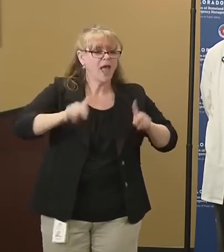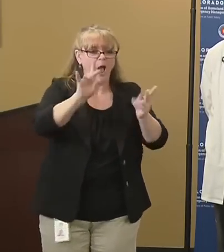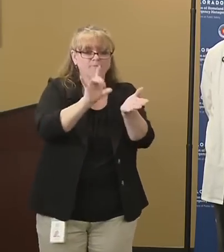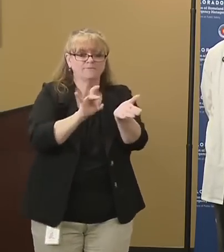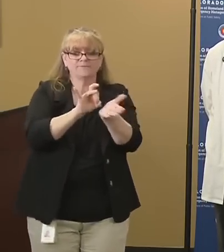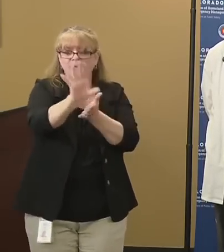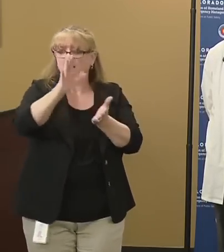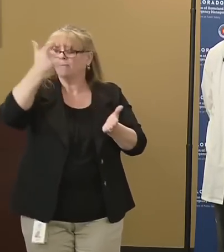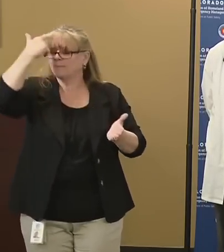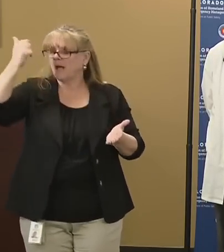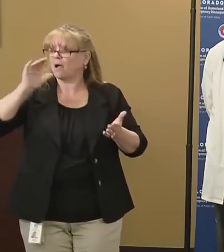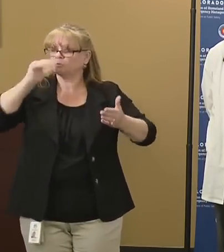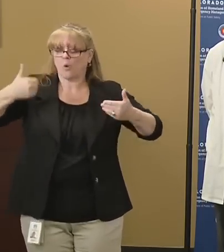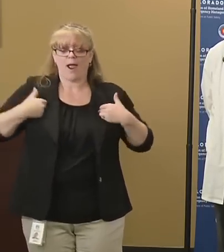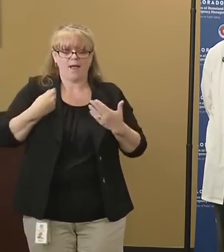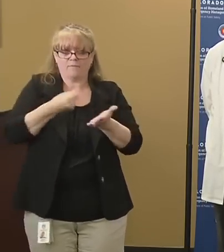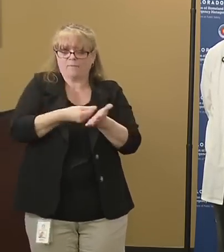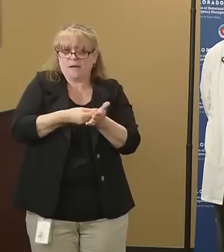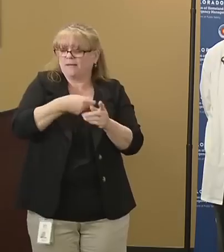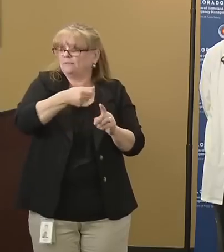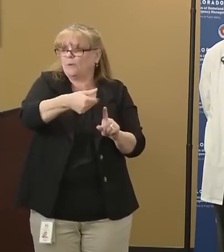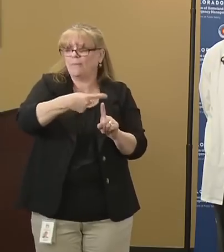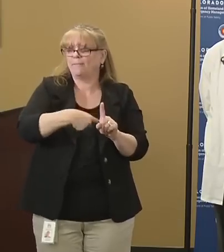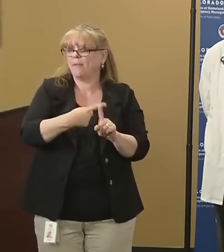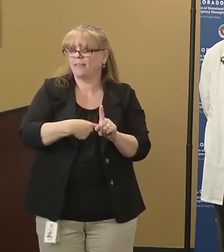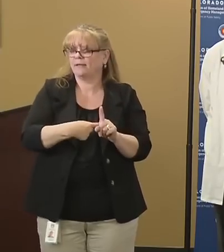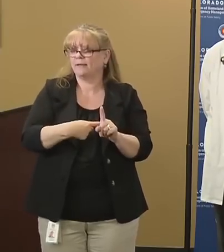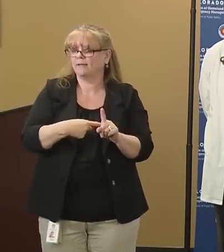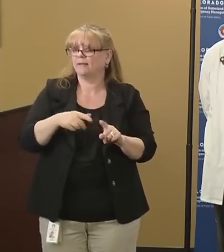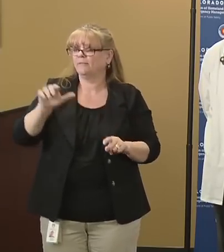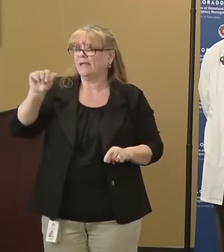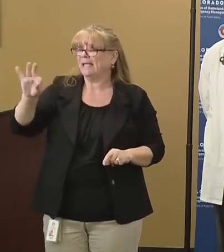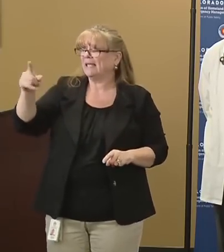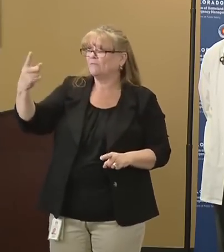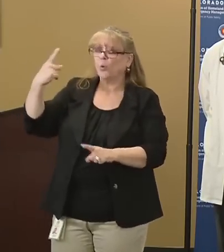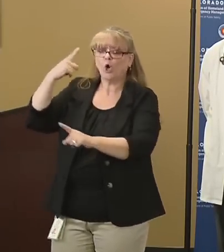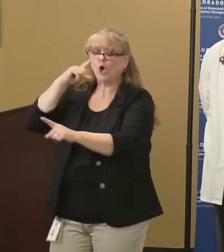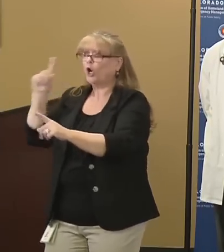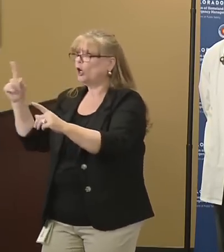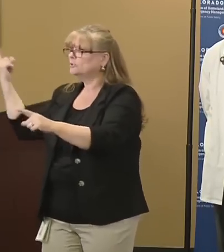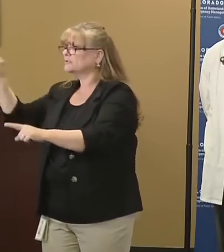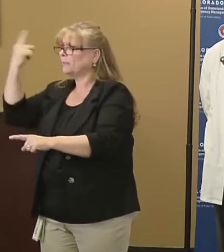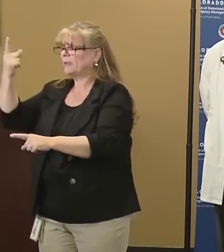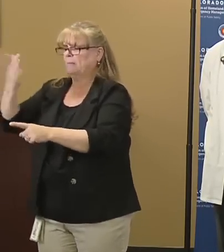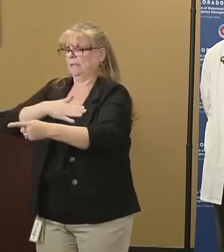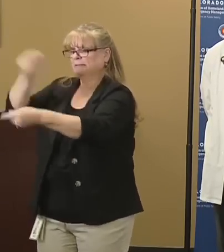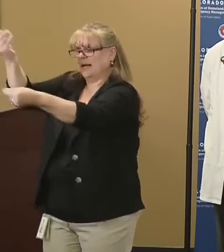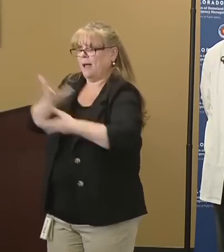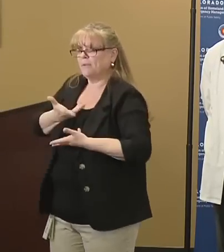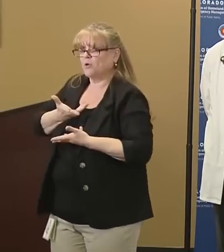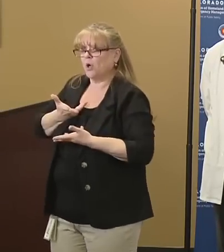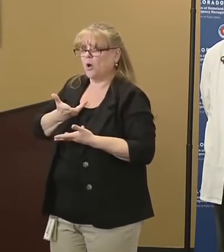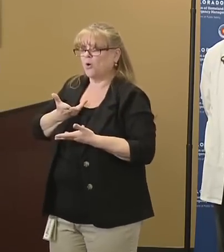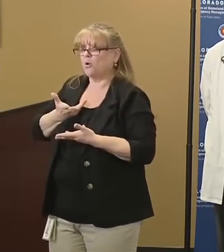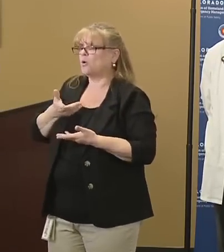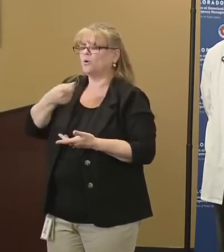evictions, and we think that that is the case across our state. If you hear of any, let us know. But we don't think that there are currently any evictions for